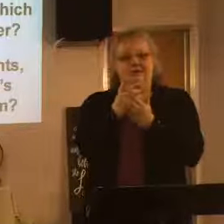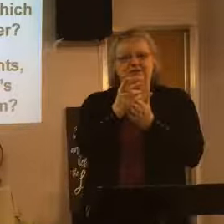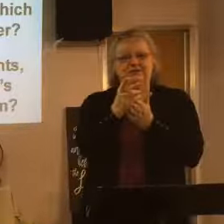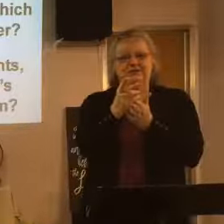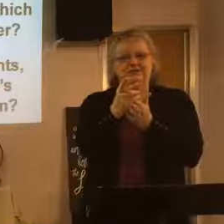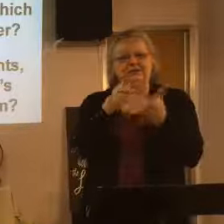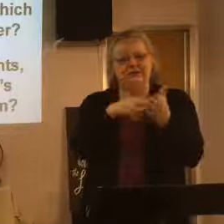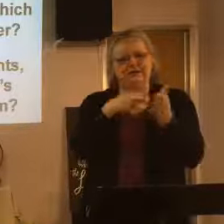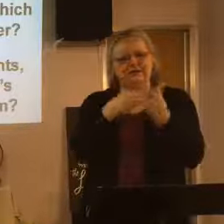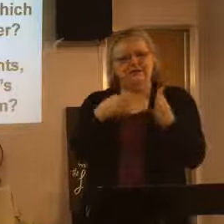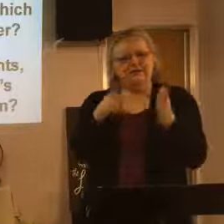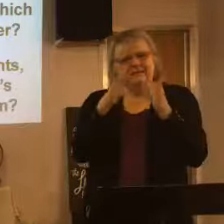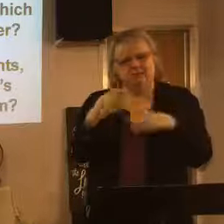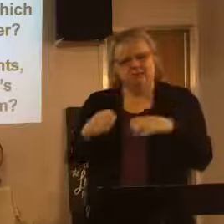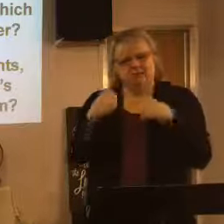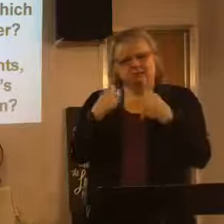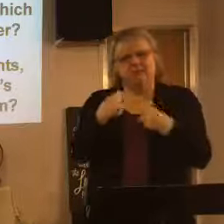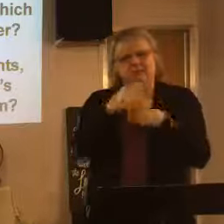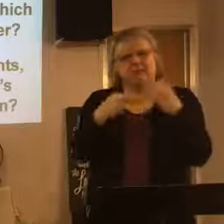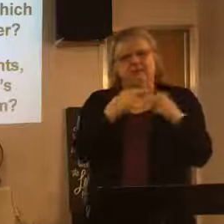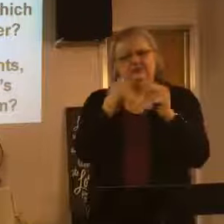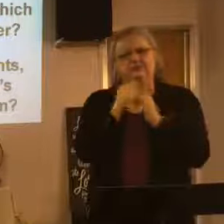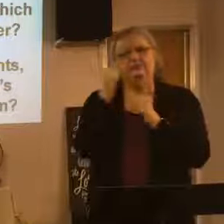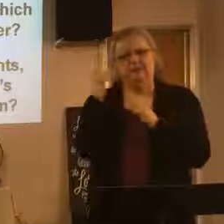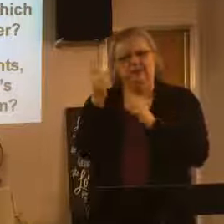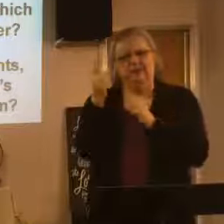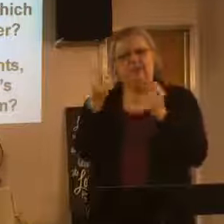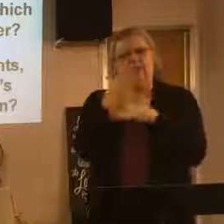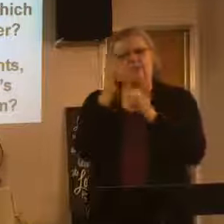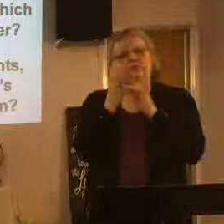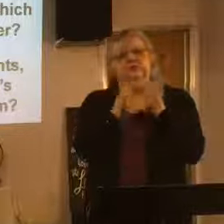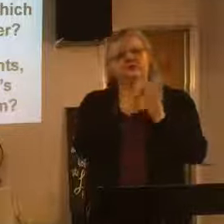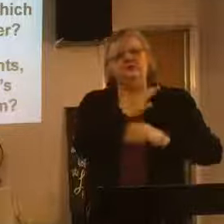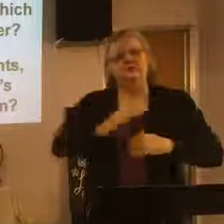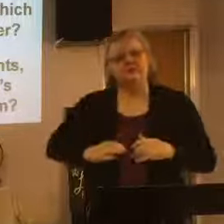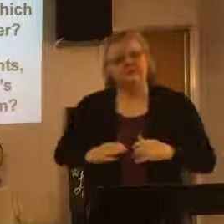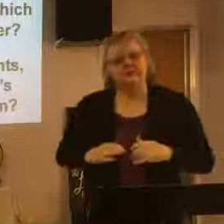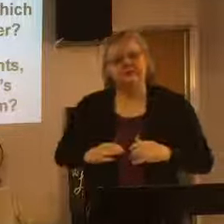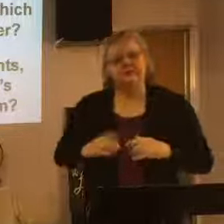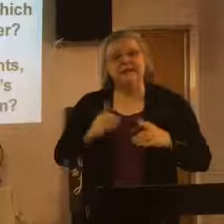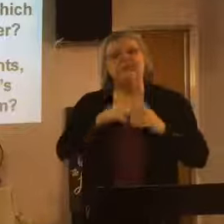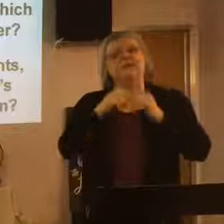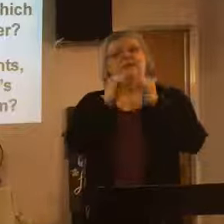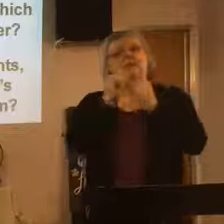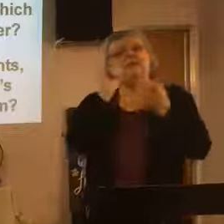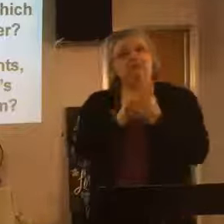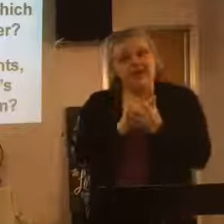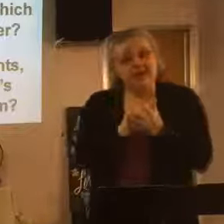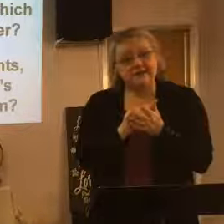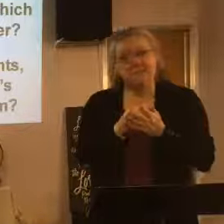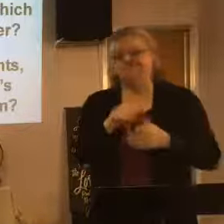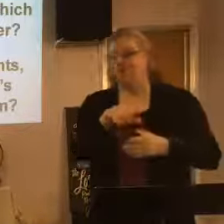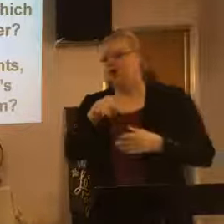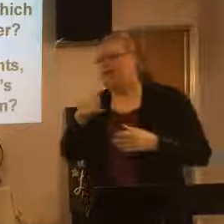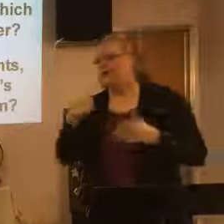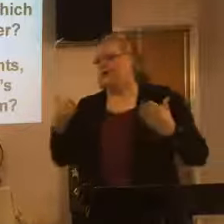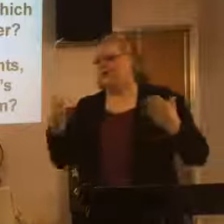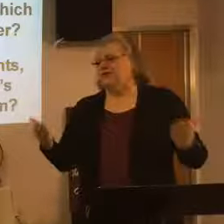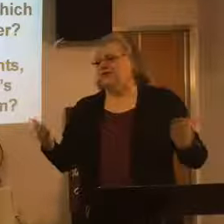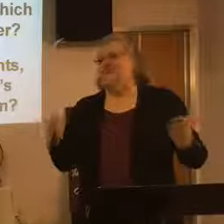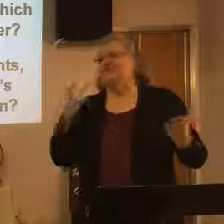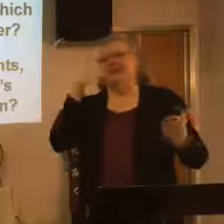meaning, let's strengthen our relationship with the Lord through Jesus Christ. And then with that, the other things he